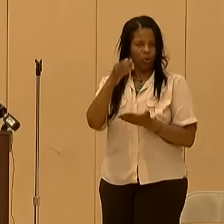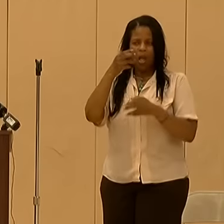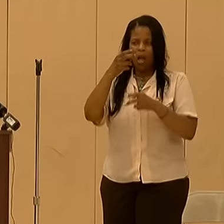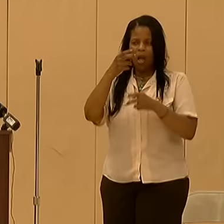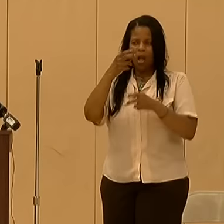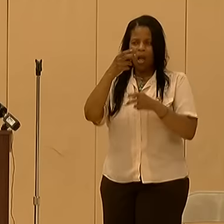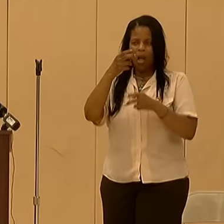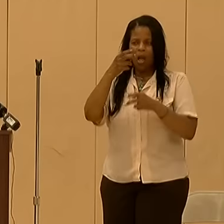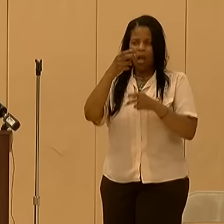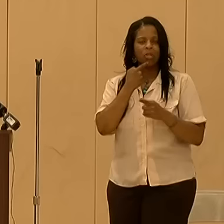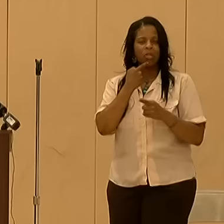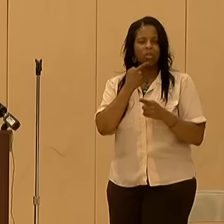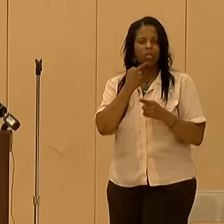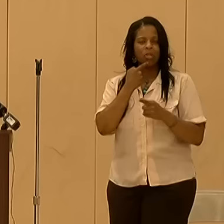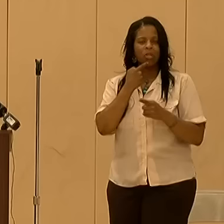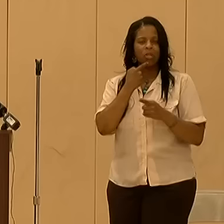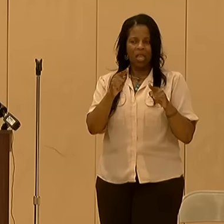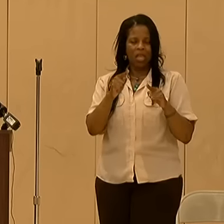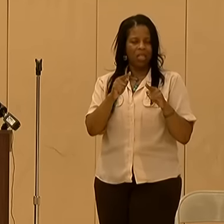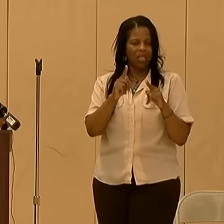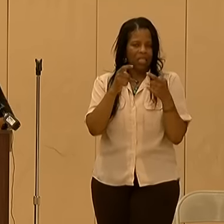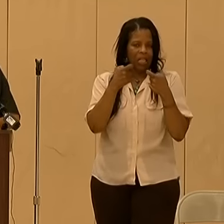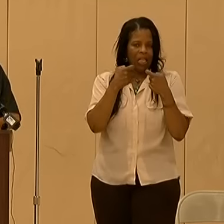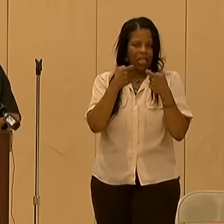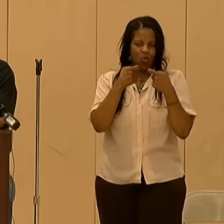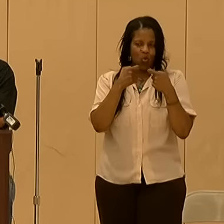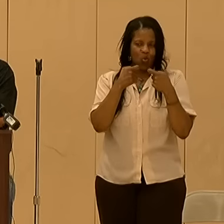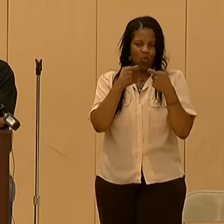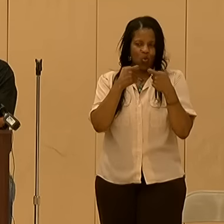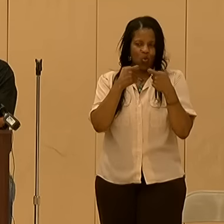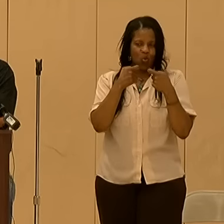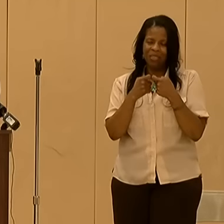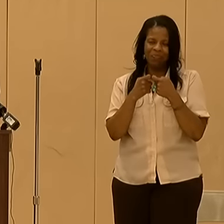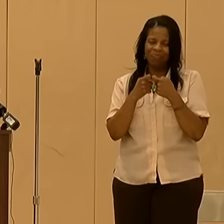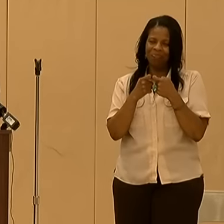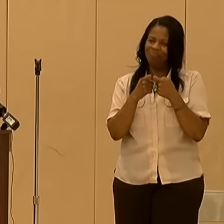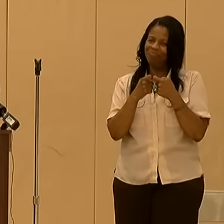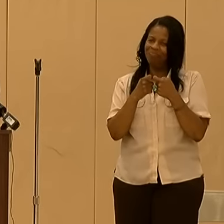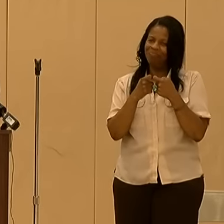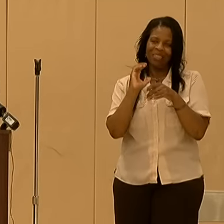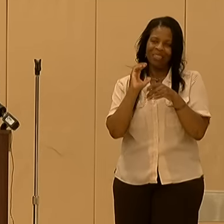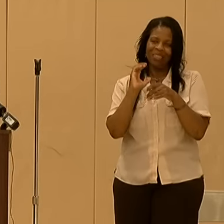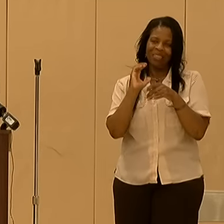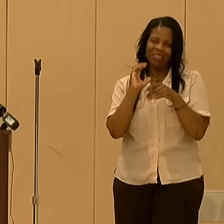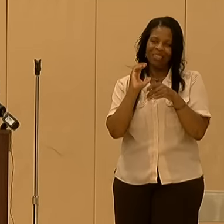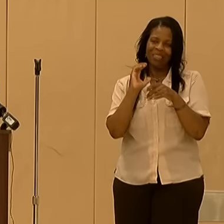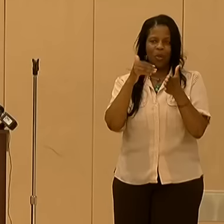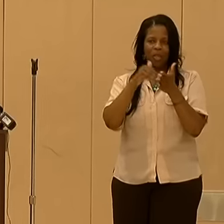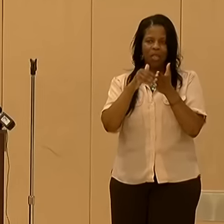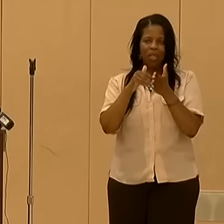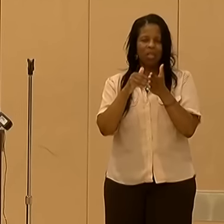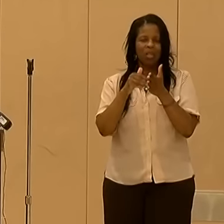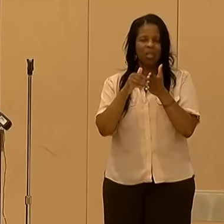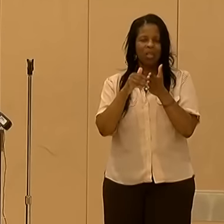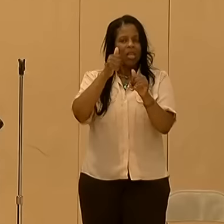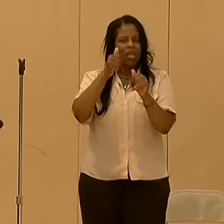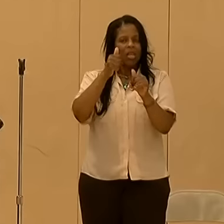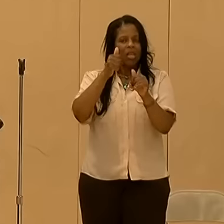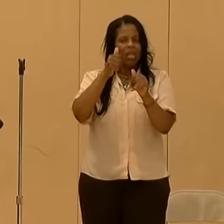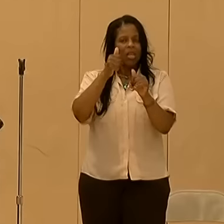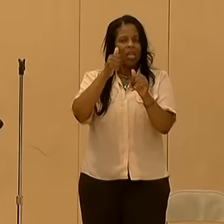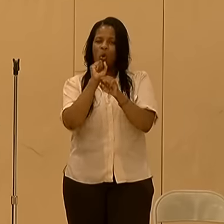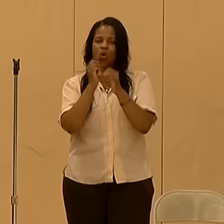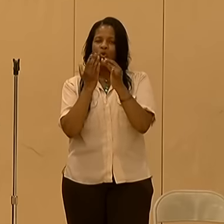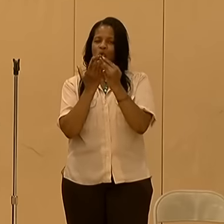get restoration because we have to work through our fire personnel to even